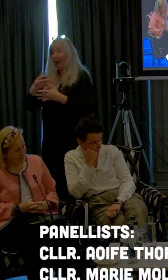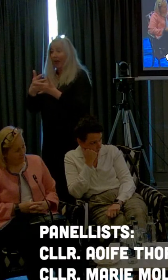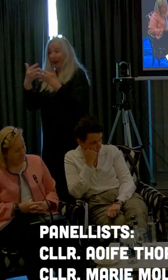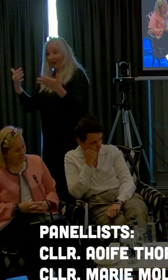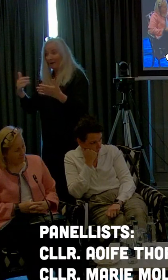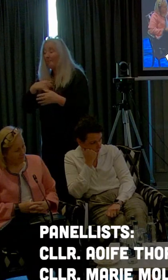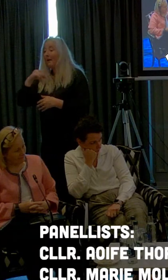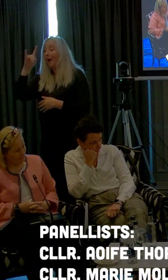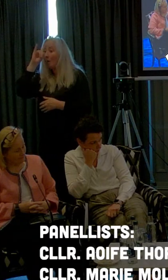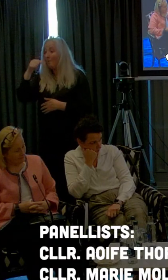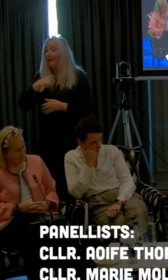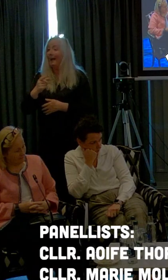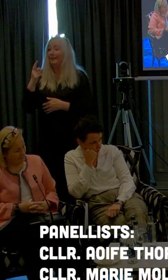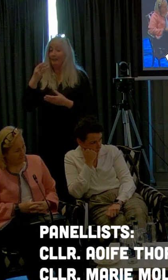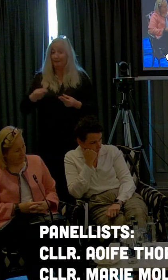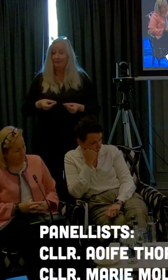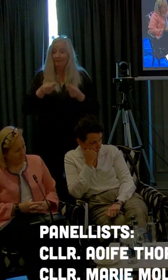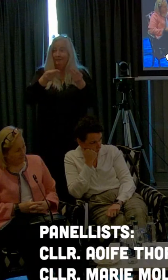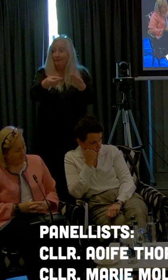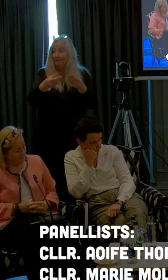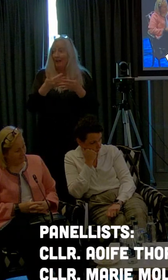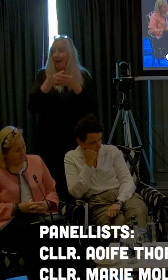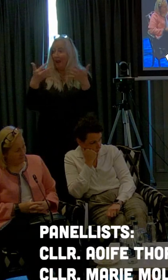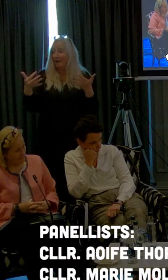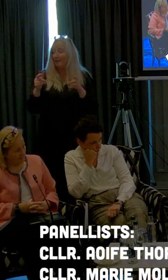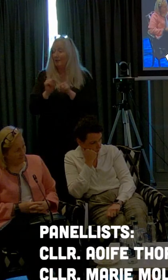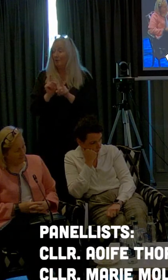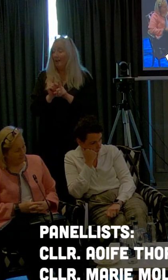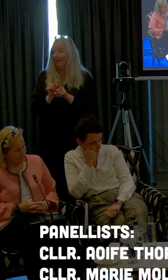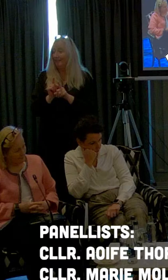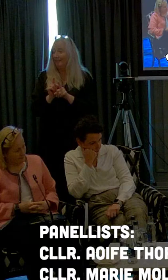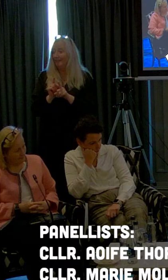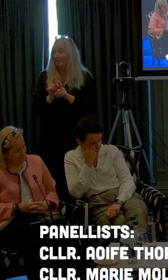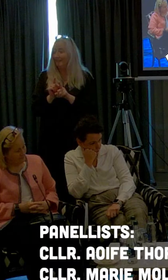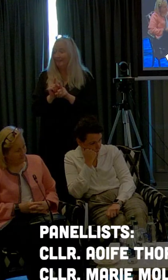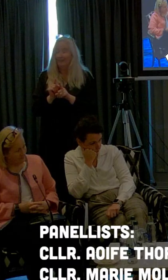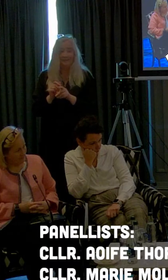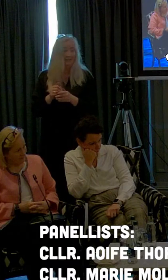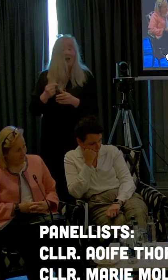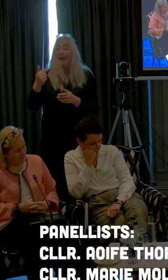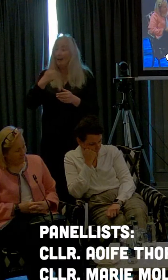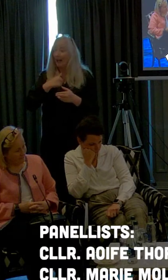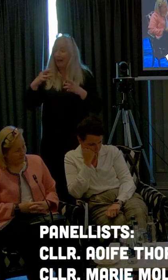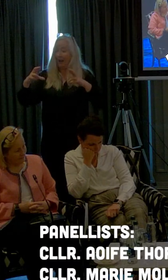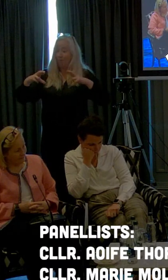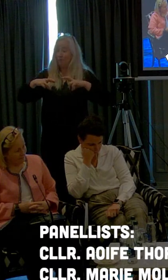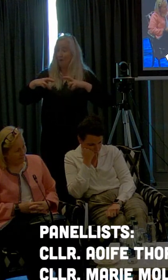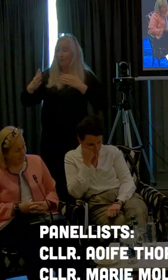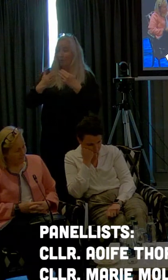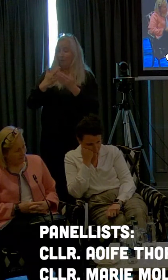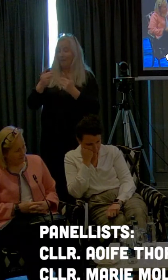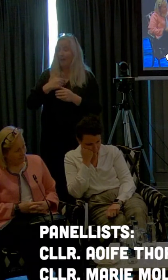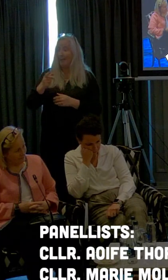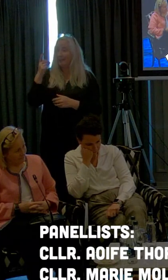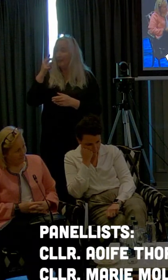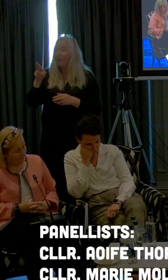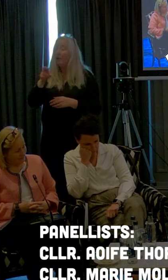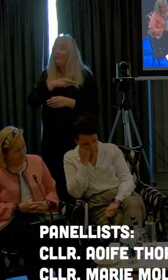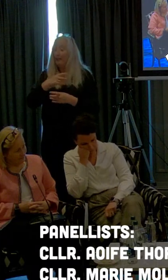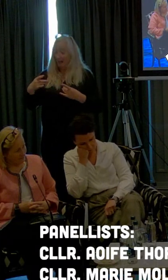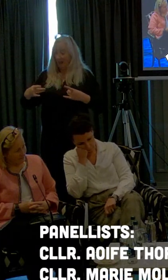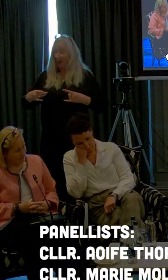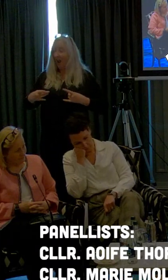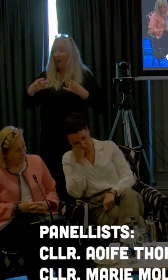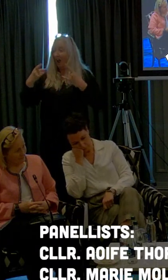well. So I feel that I have done the job of work and I'm proud of what I've done. It's an honour. It's an absolute